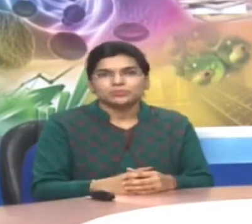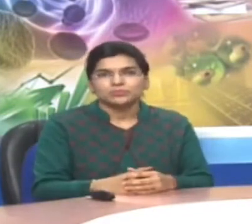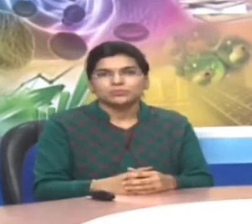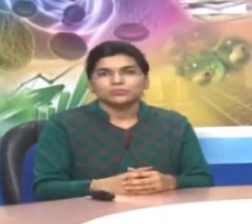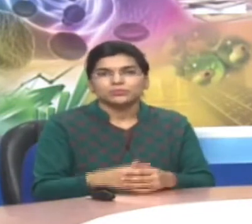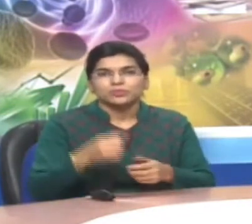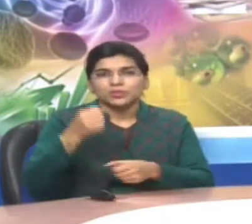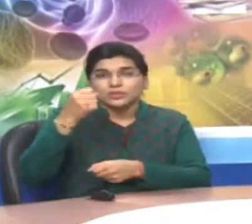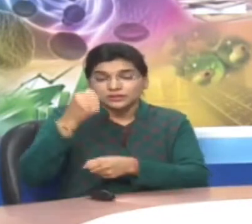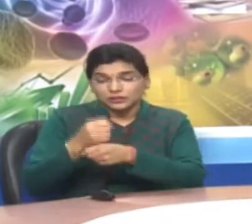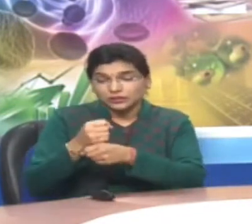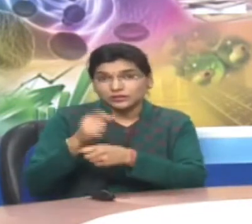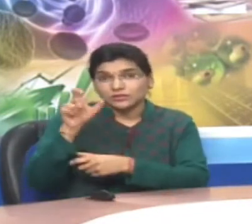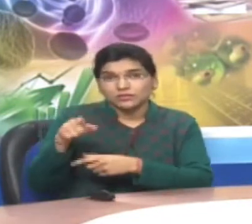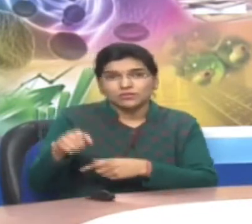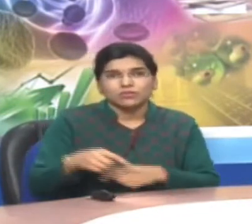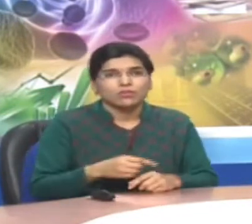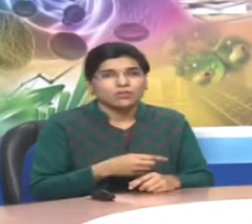Chirag says,